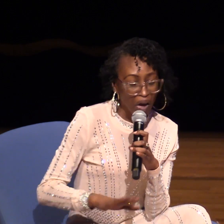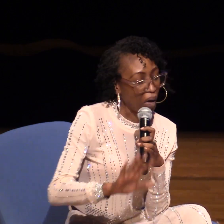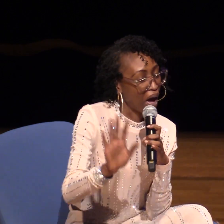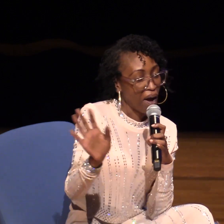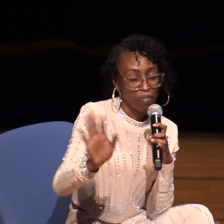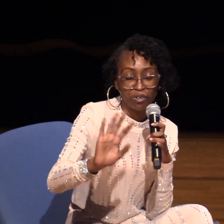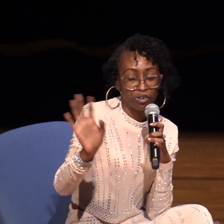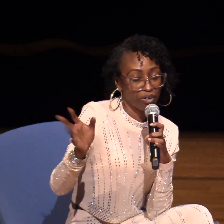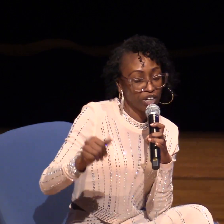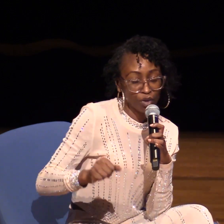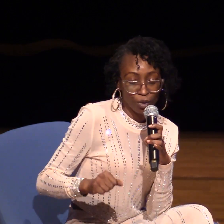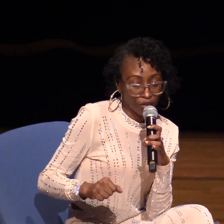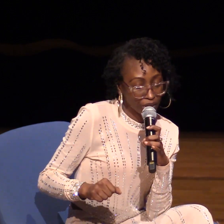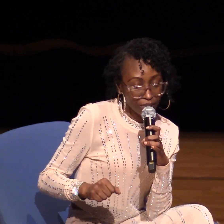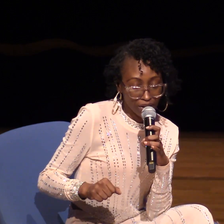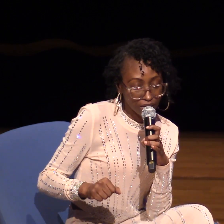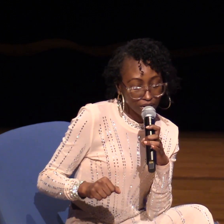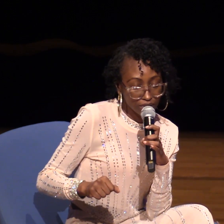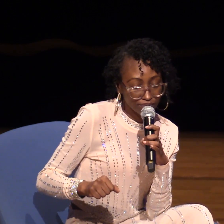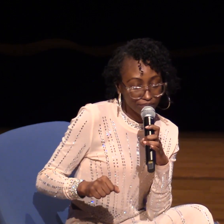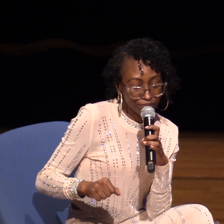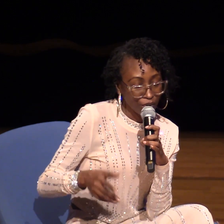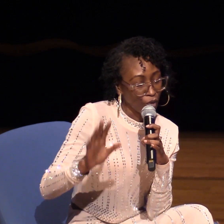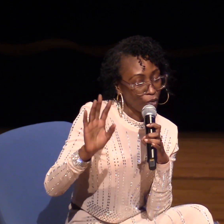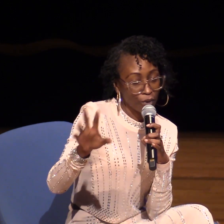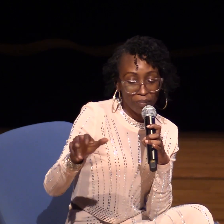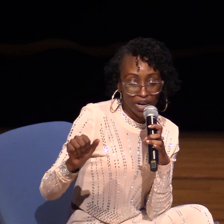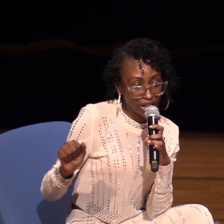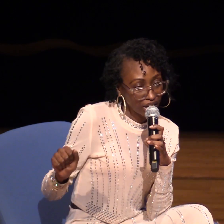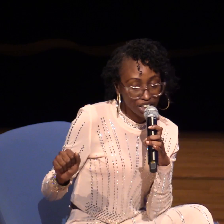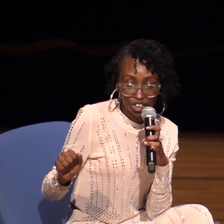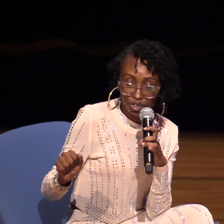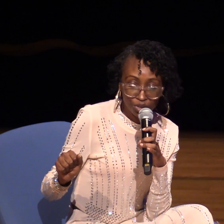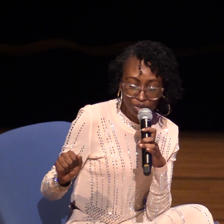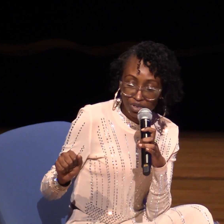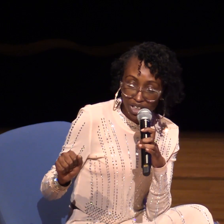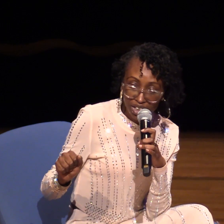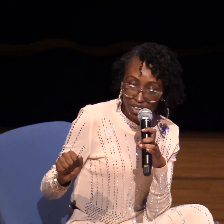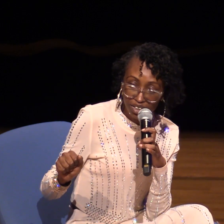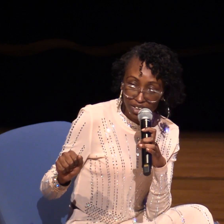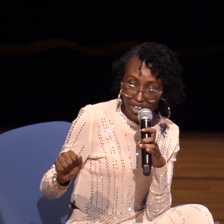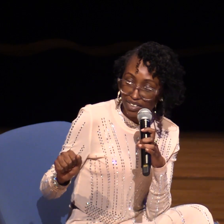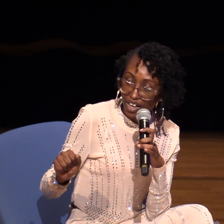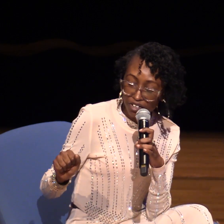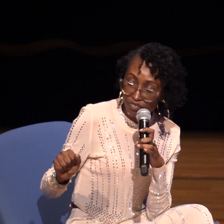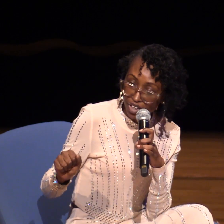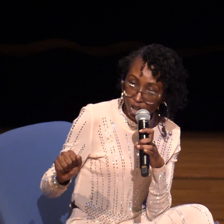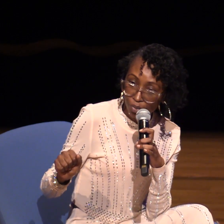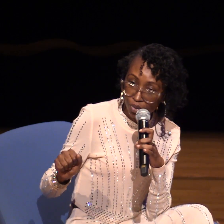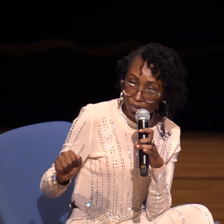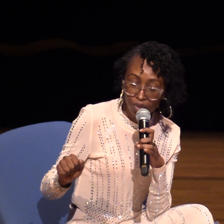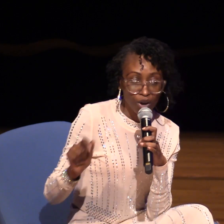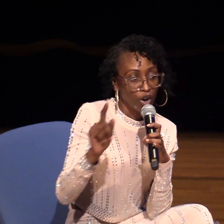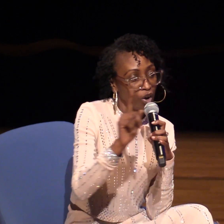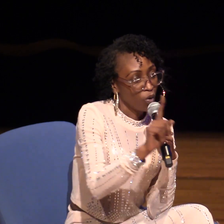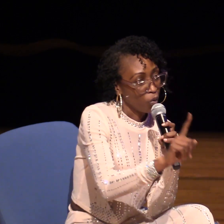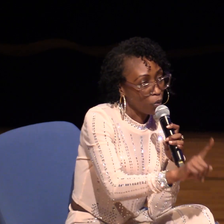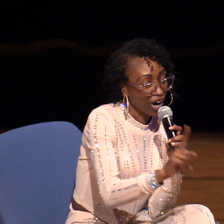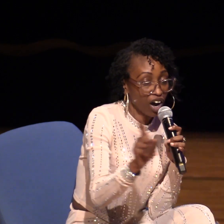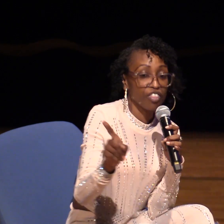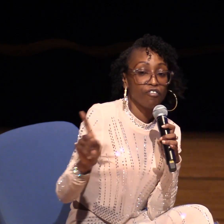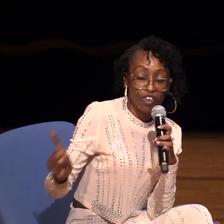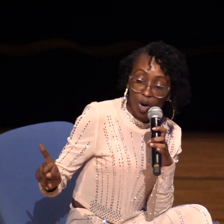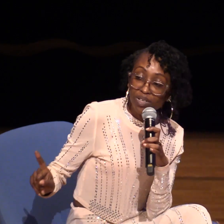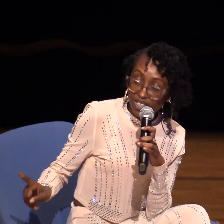right? Don't even worry about it. What medication do you need that's not available?